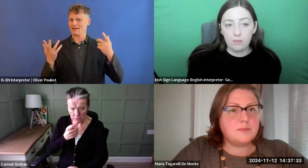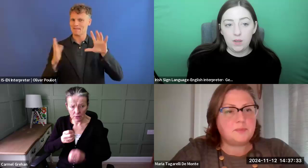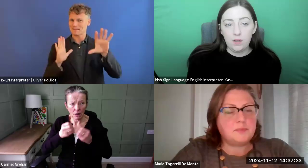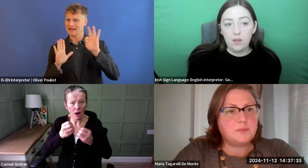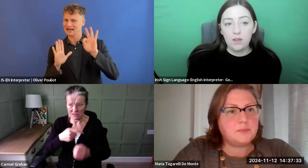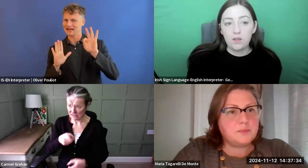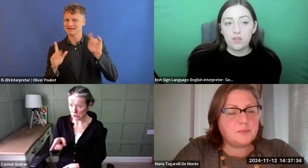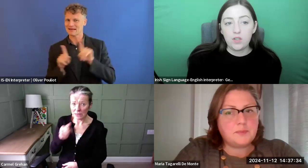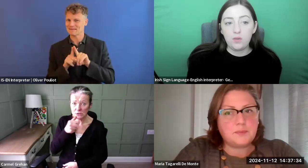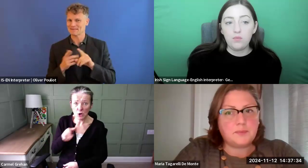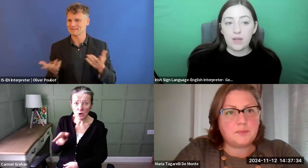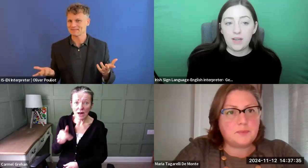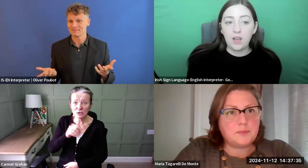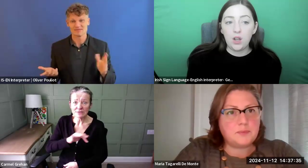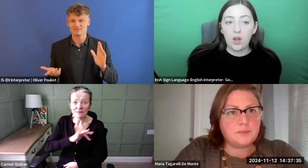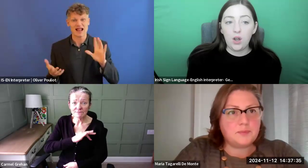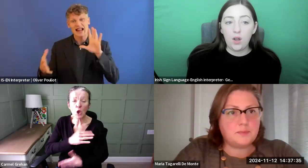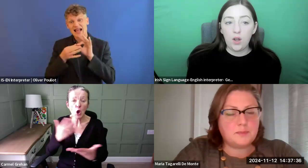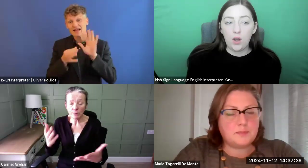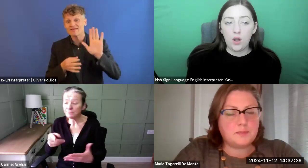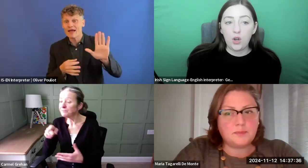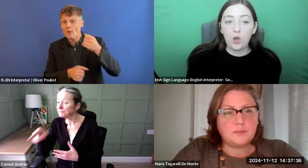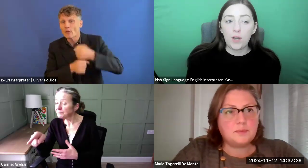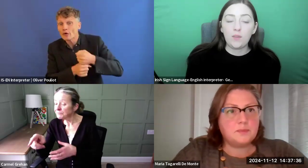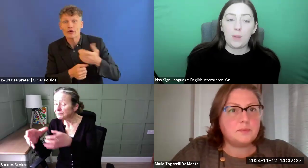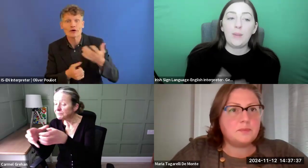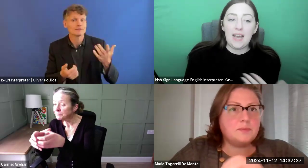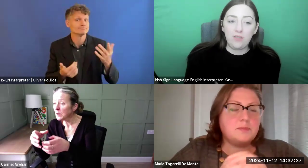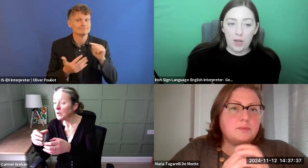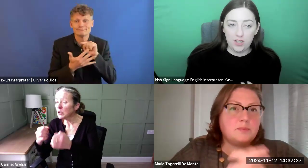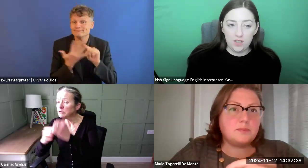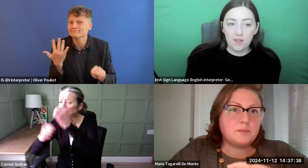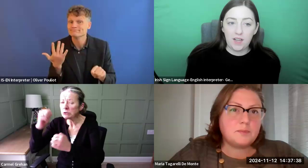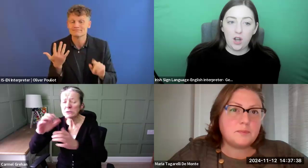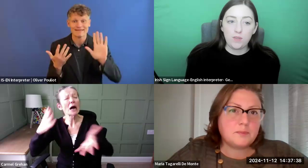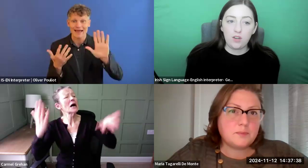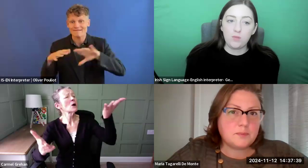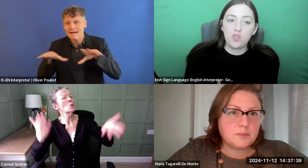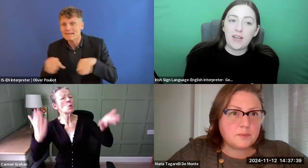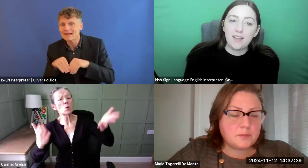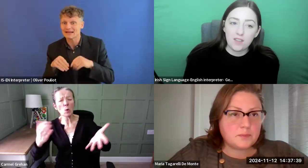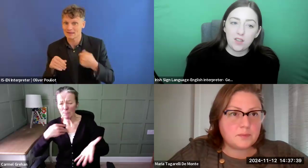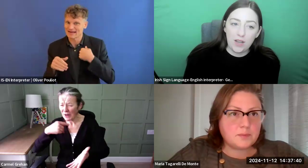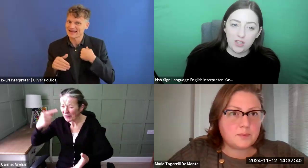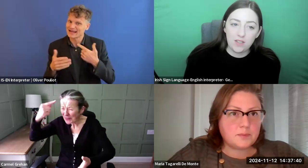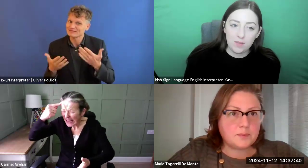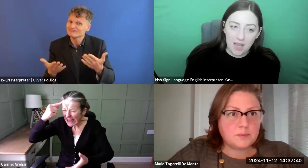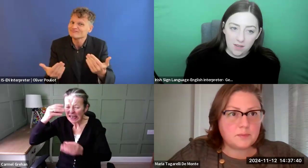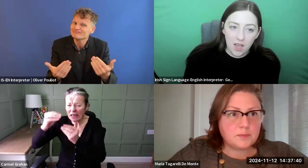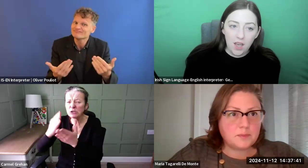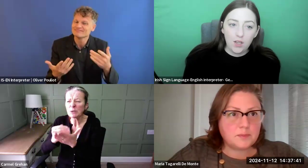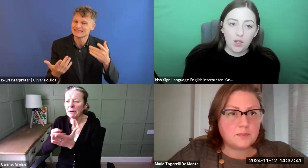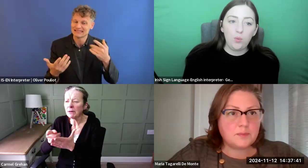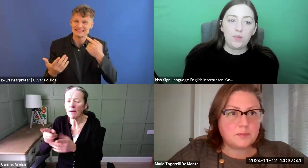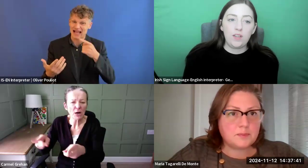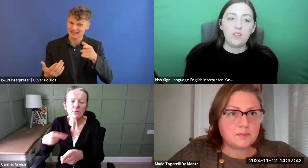encourage them to really look at the way when they have questions and stuff like that. I always encourage them to try and answer the questions